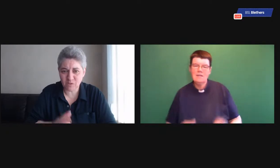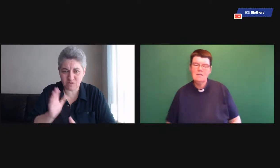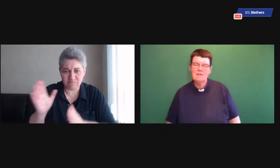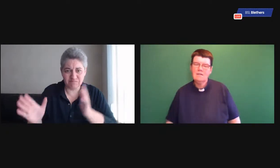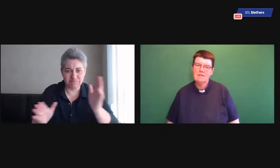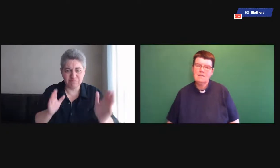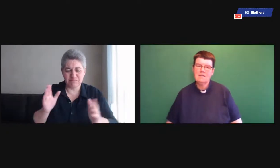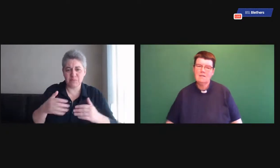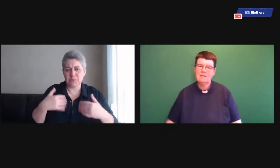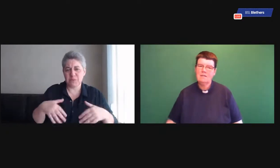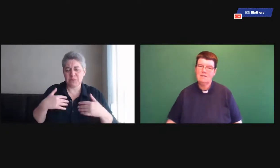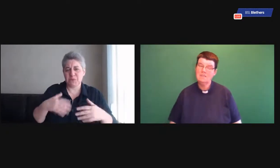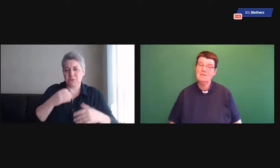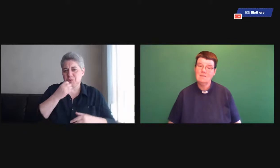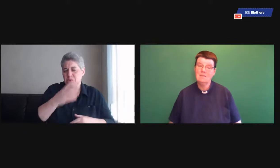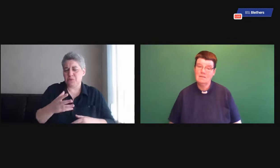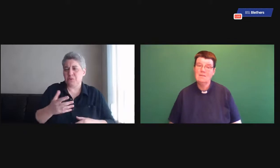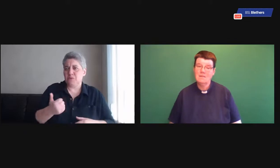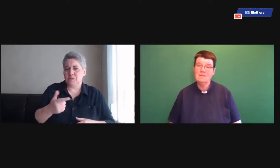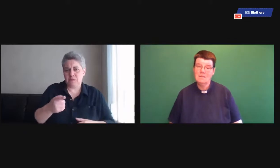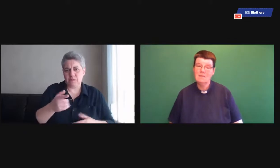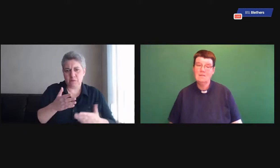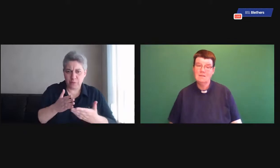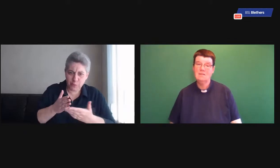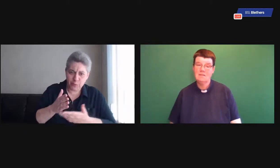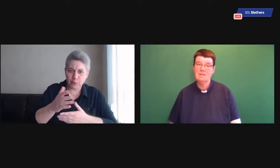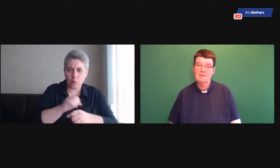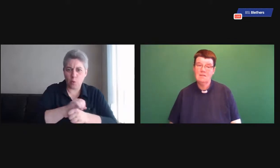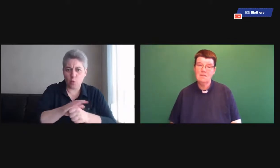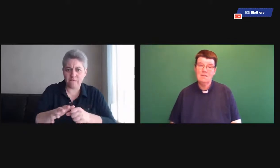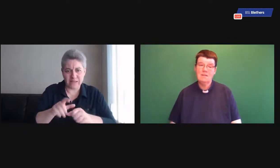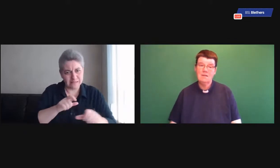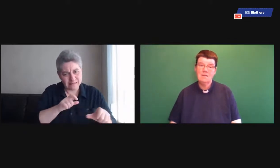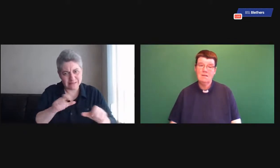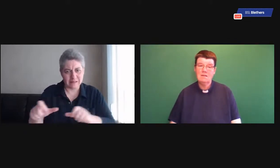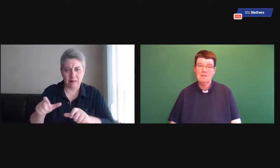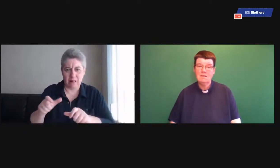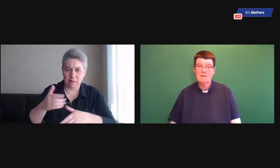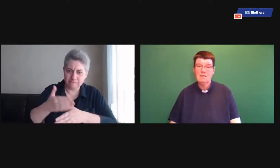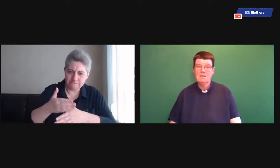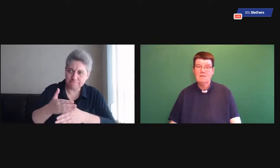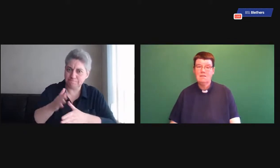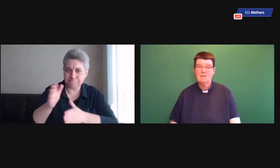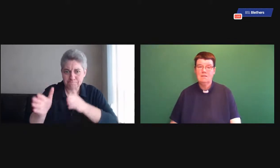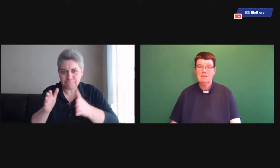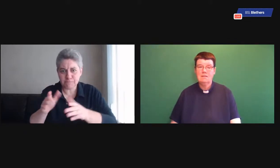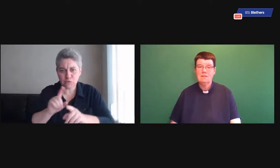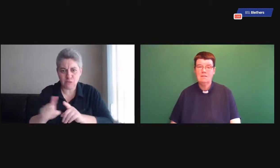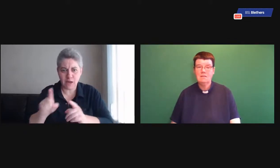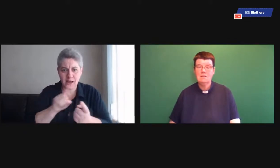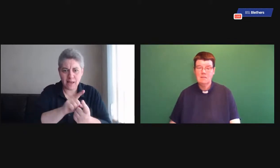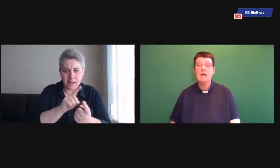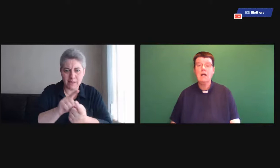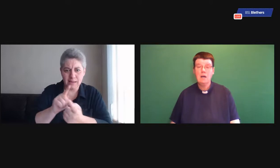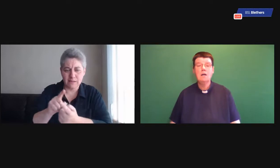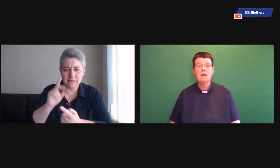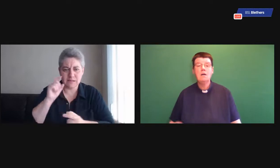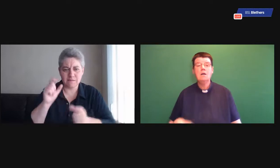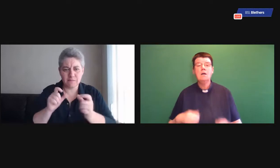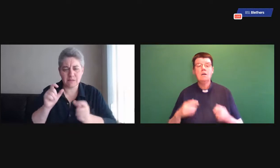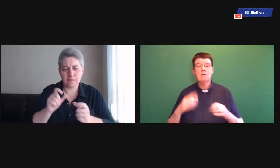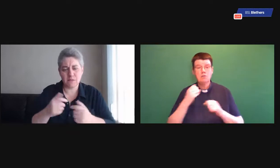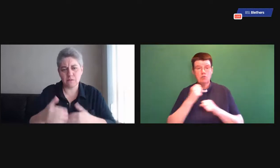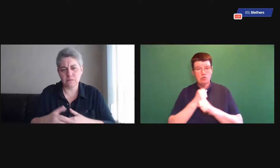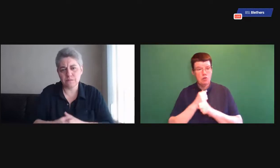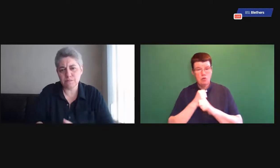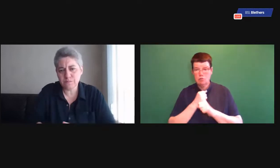from outside or, keep a distance. Oh, Mary, that's amazing that you did that all the way through COVID. You still worked, made sure